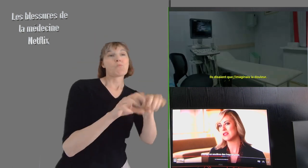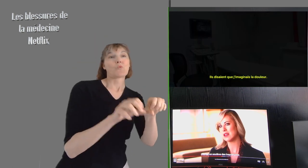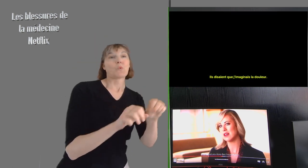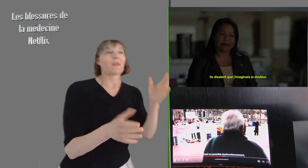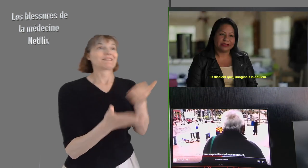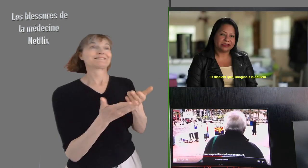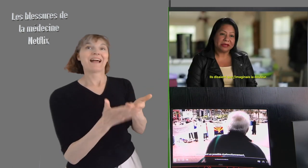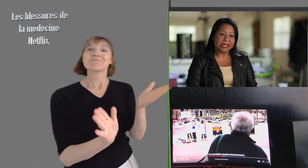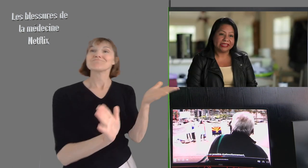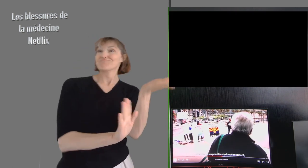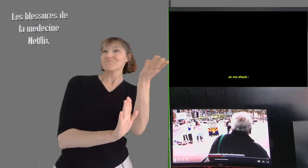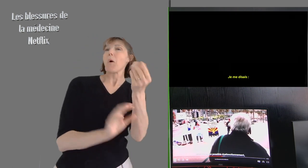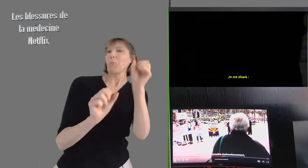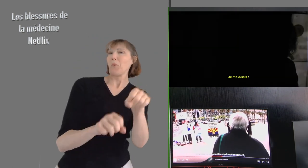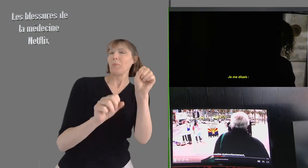Dès qu'on remet en question leurs techniques,